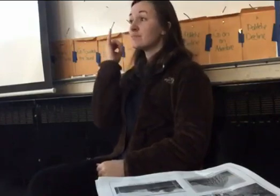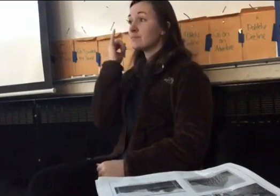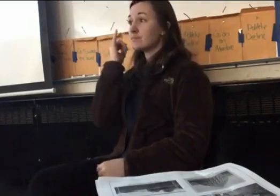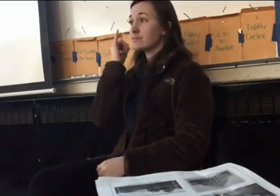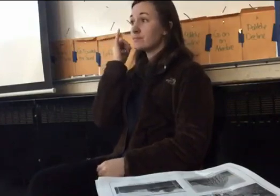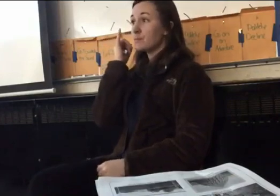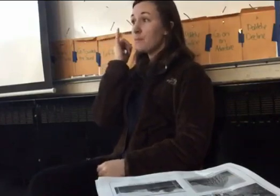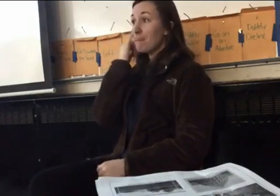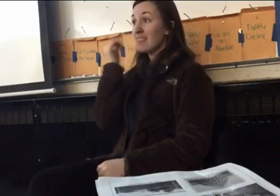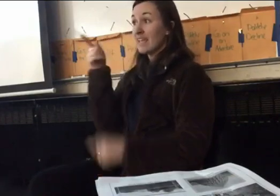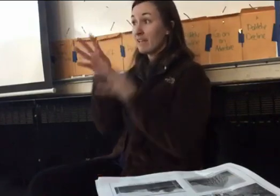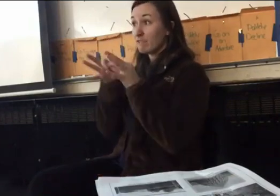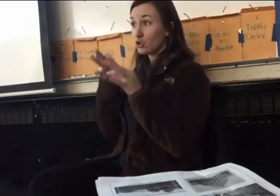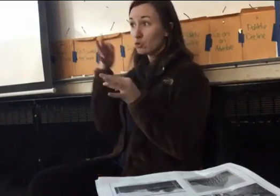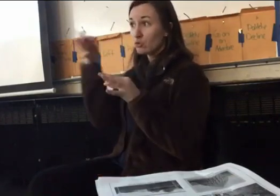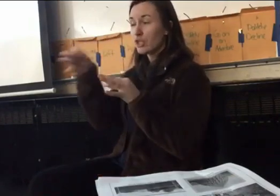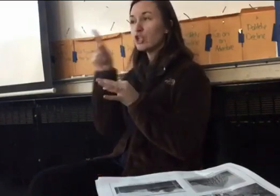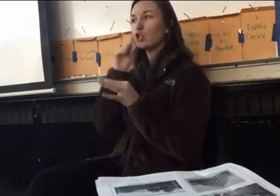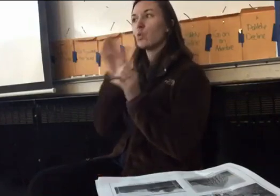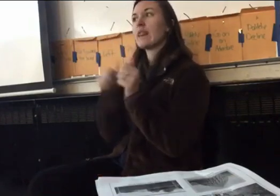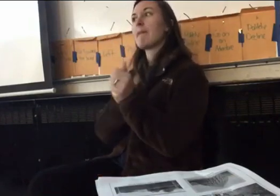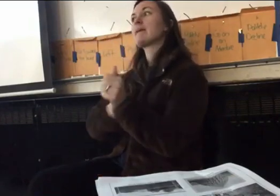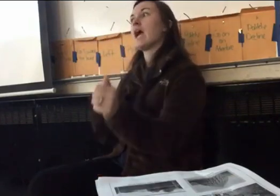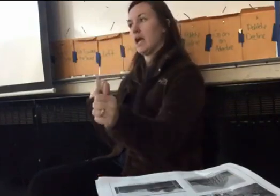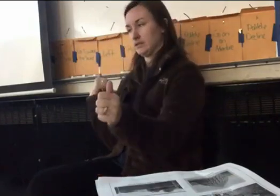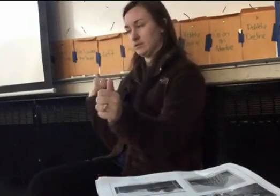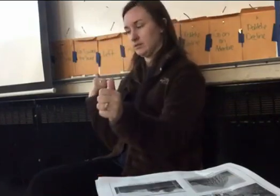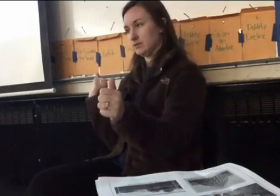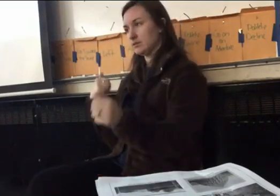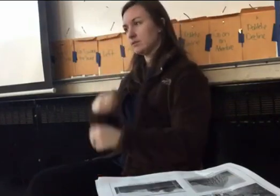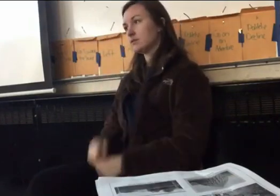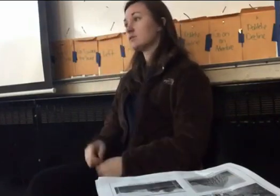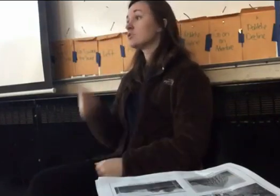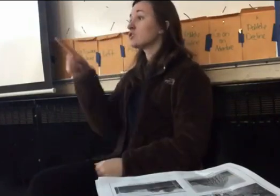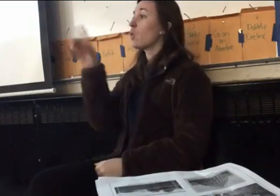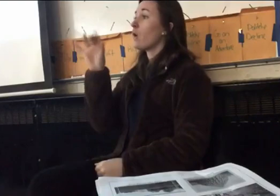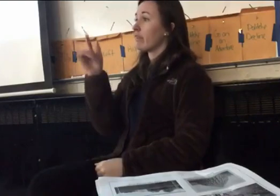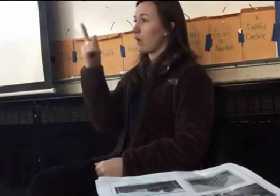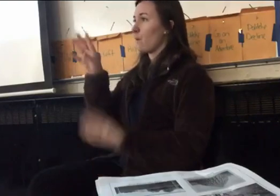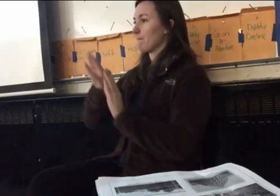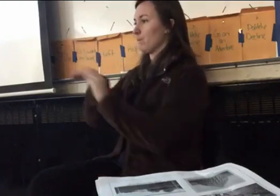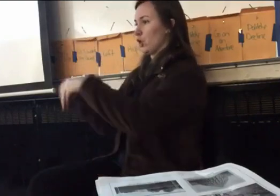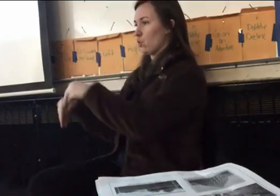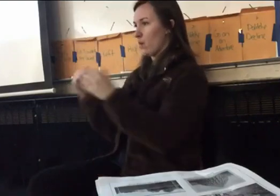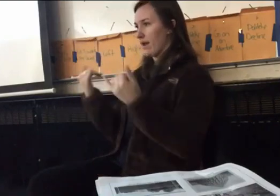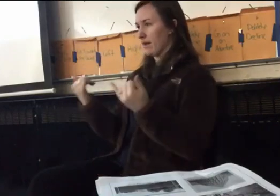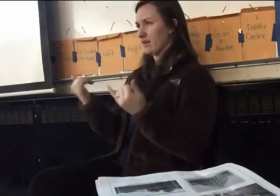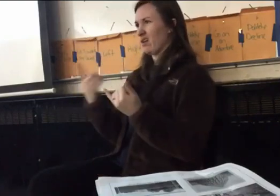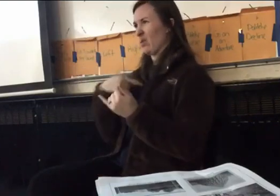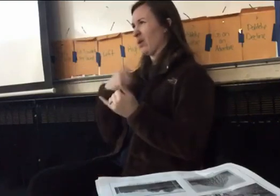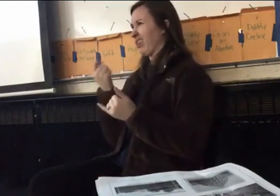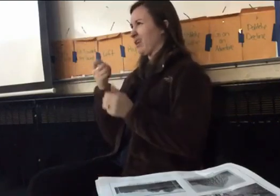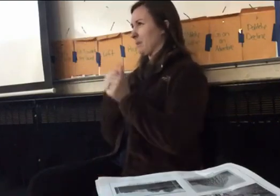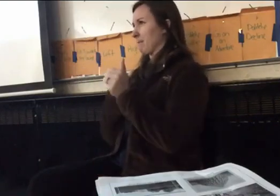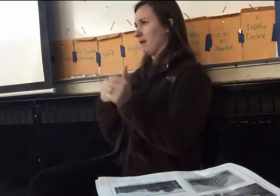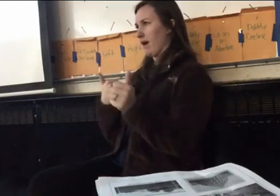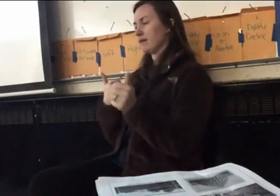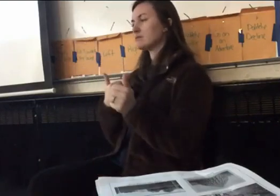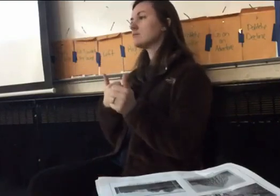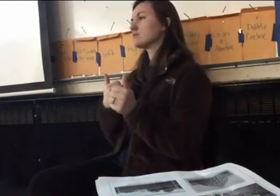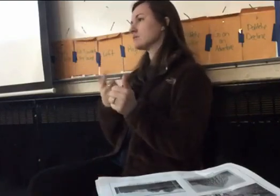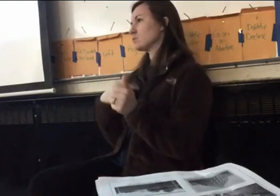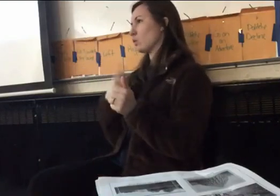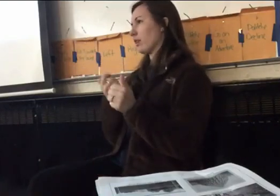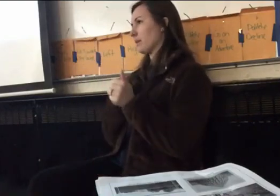homework, and you don't want to get behind. So you can put this one away. We're kind of a little bit behind, so we don't have a chance to do it as